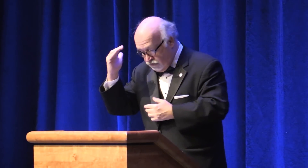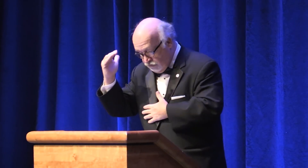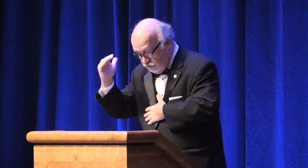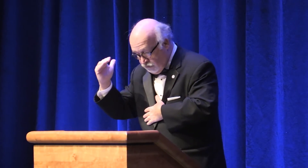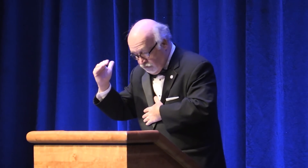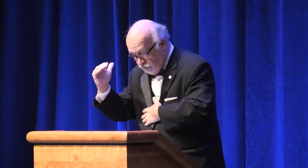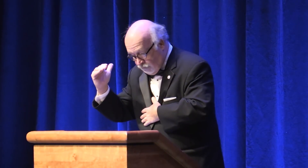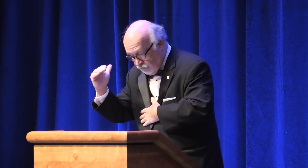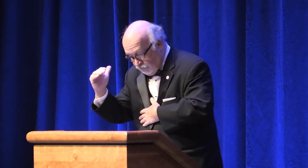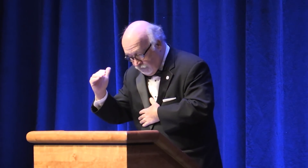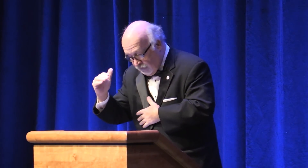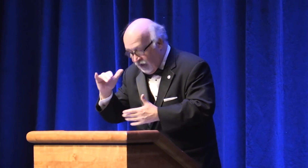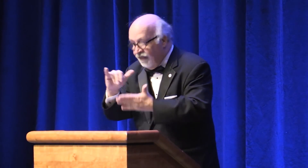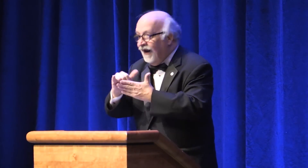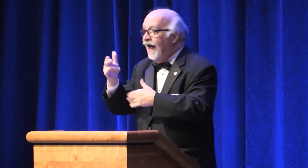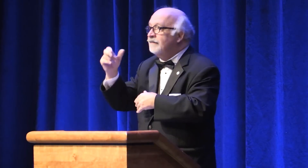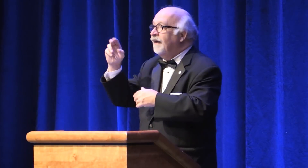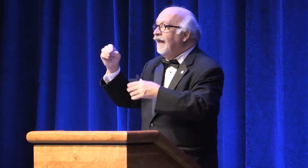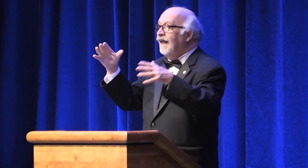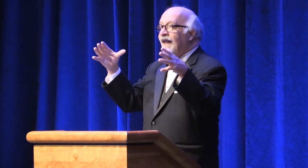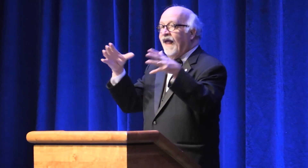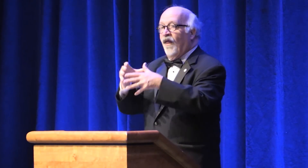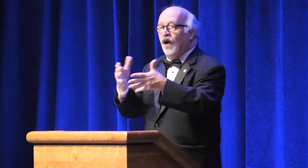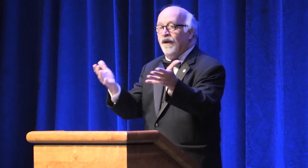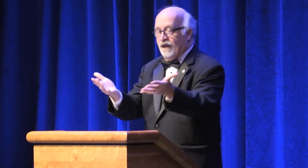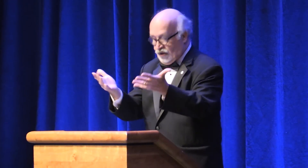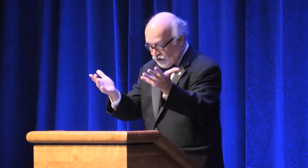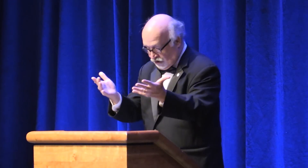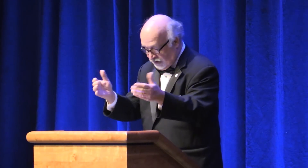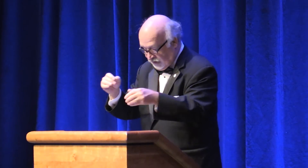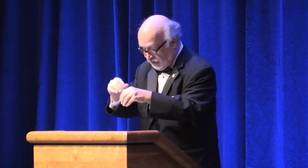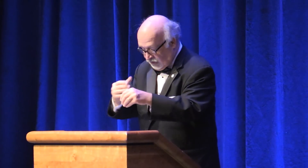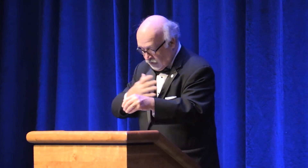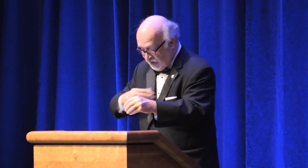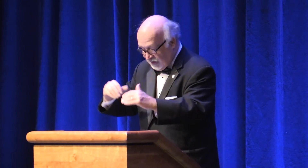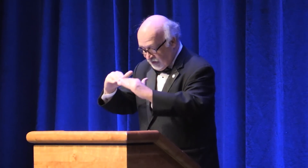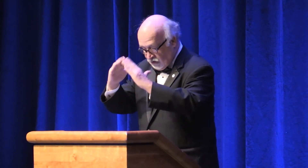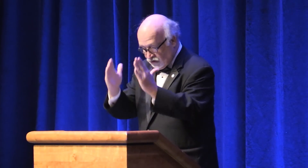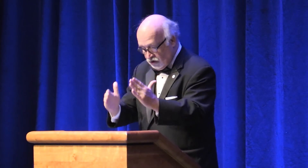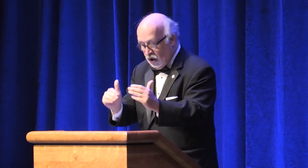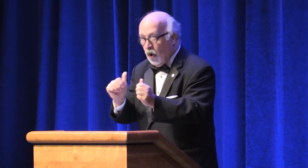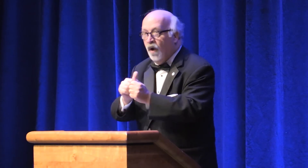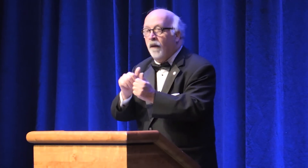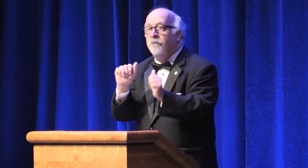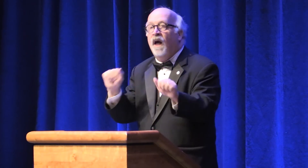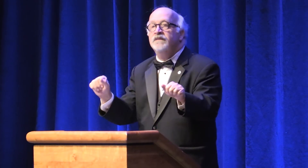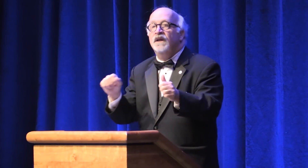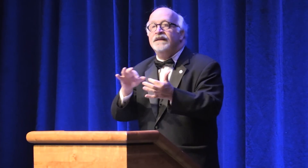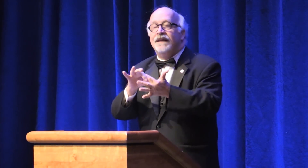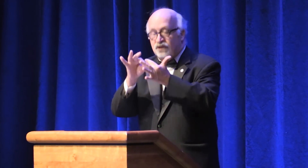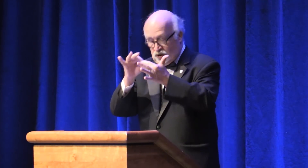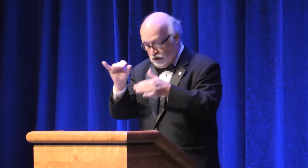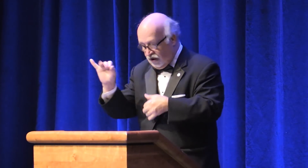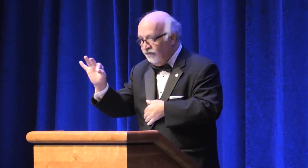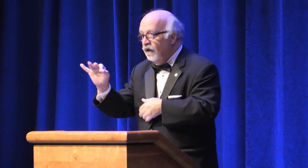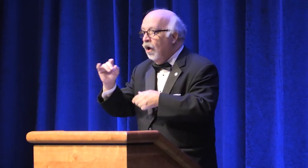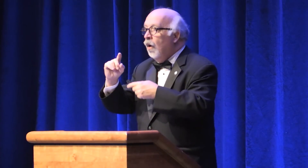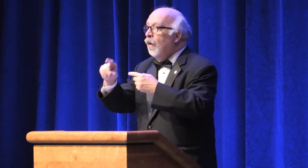of human knowledge that has ever been gathered together at the White House, with